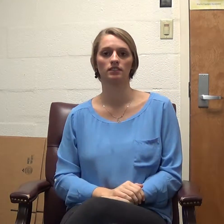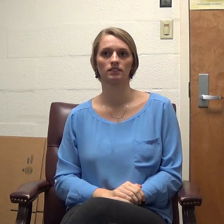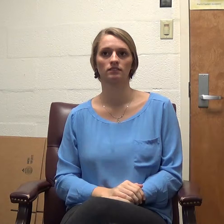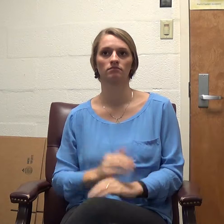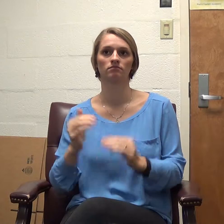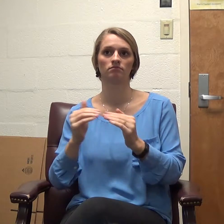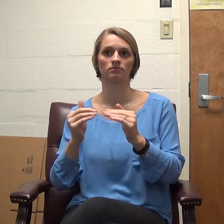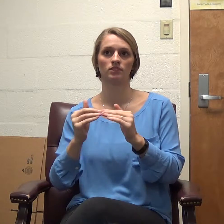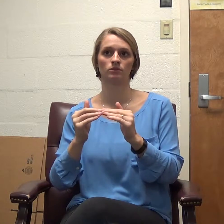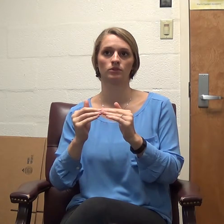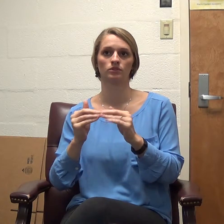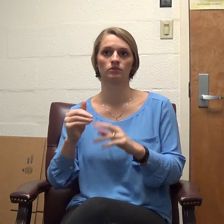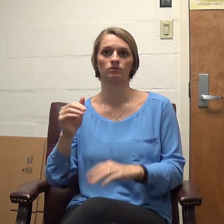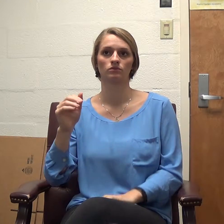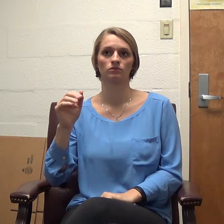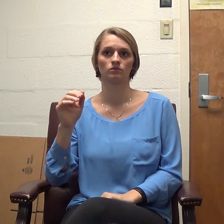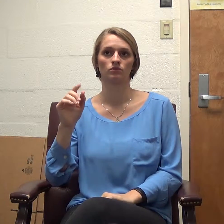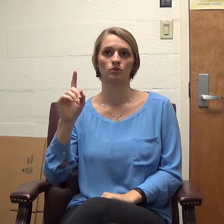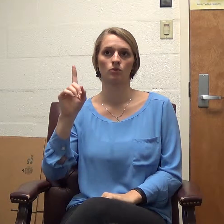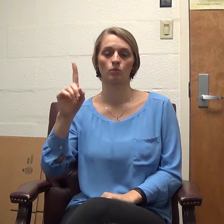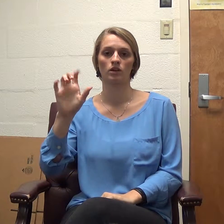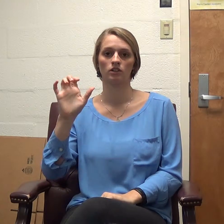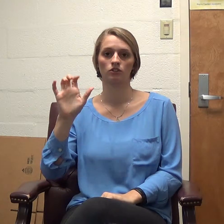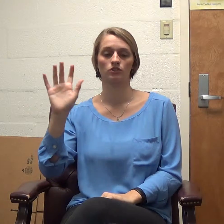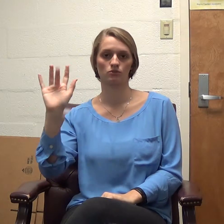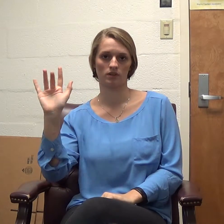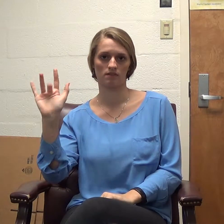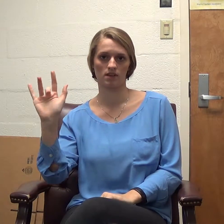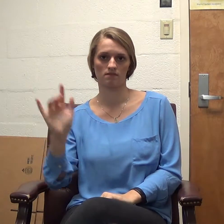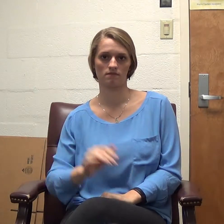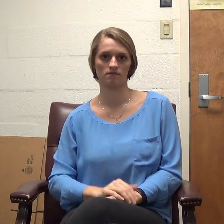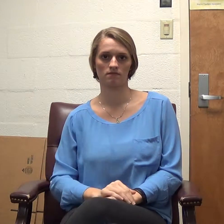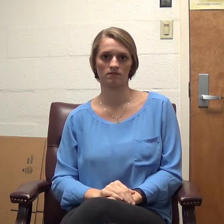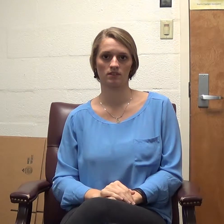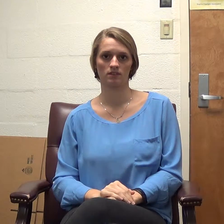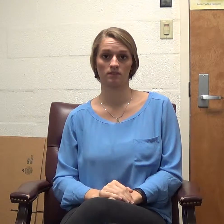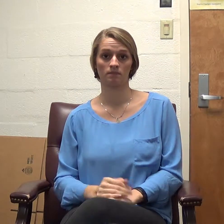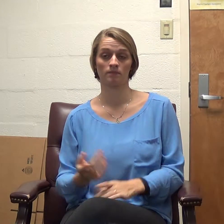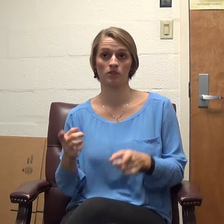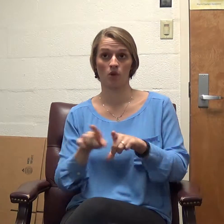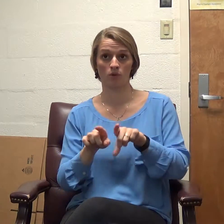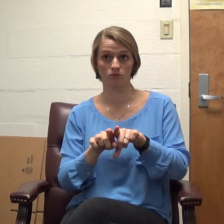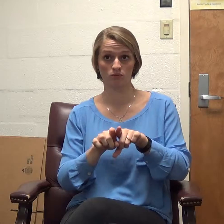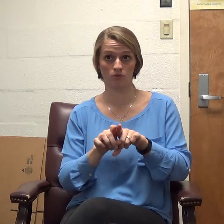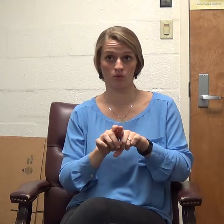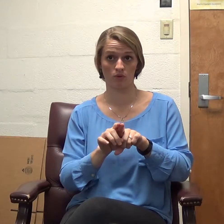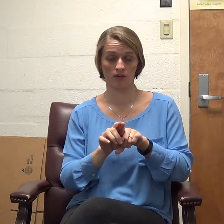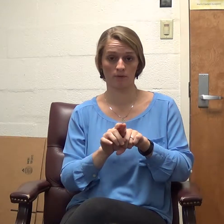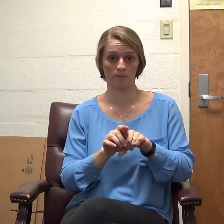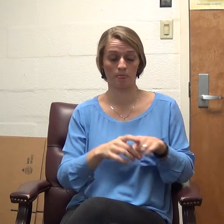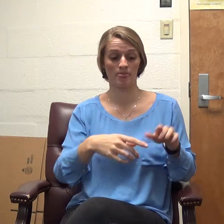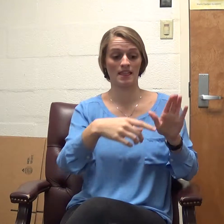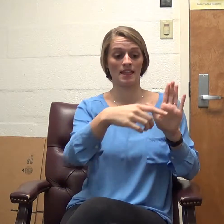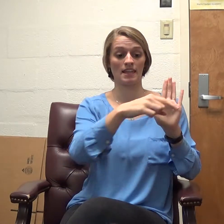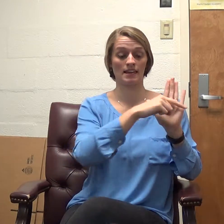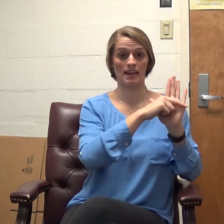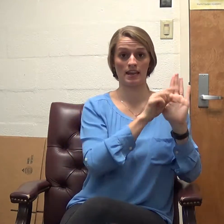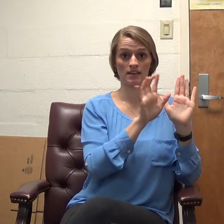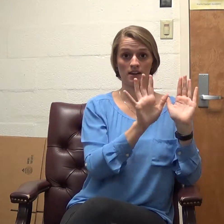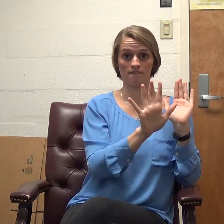equals 125. Similarly, if I were to ask you what negative 5 to the third power is, that